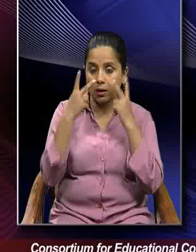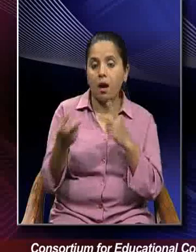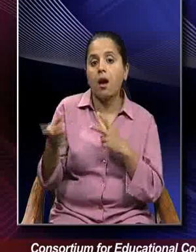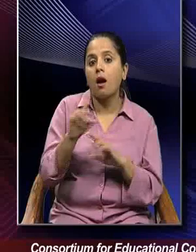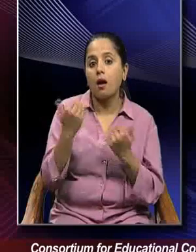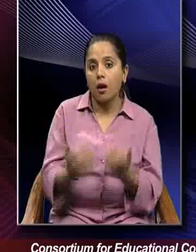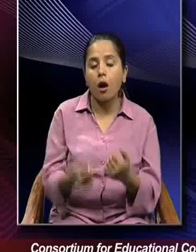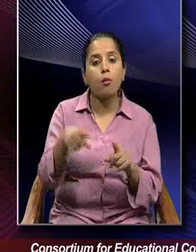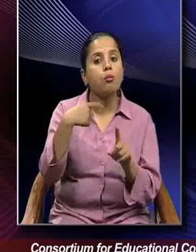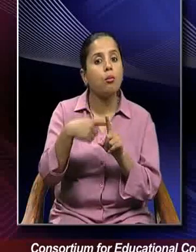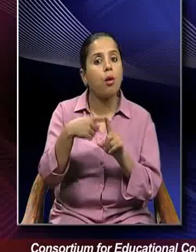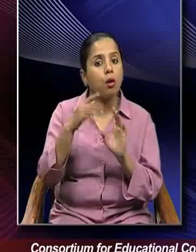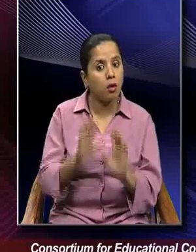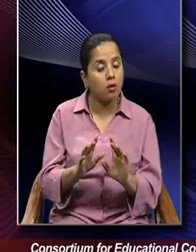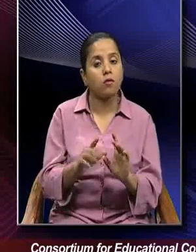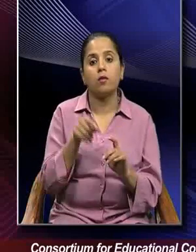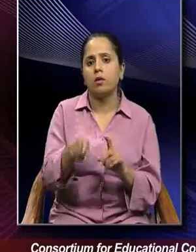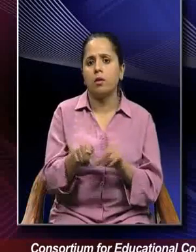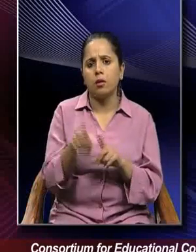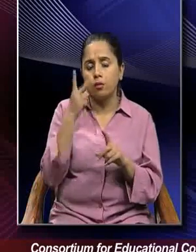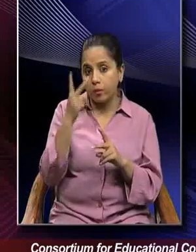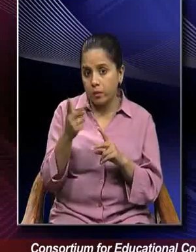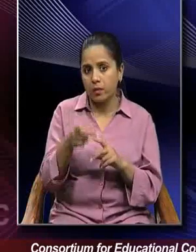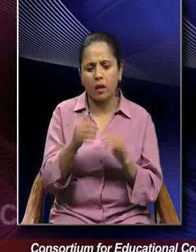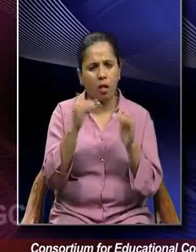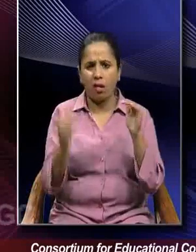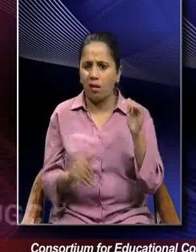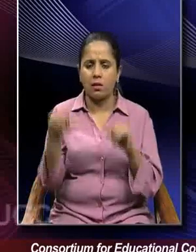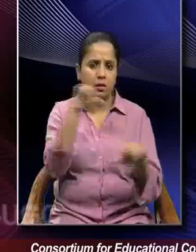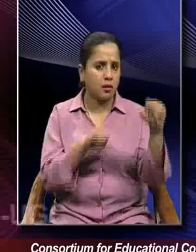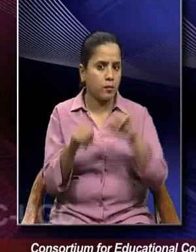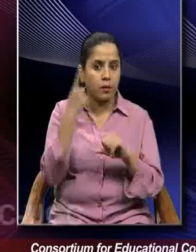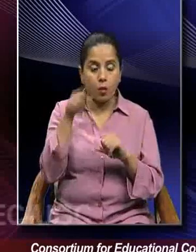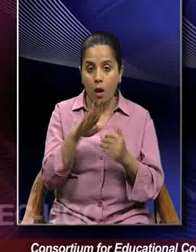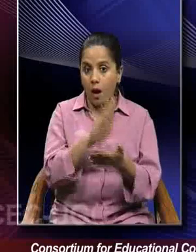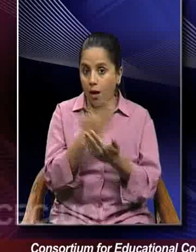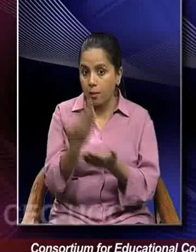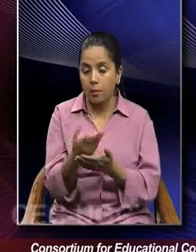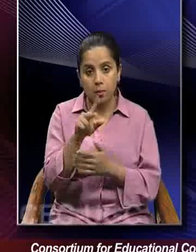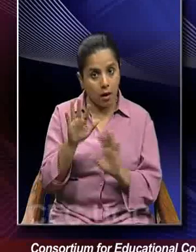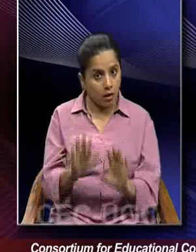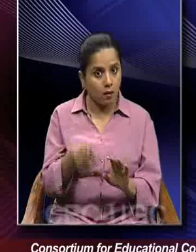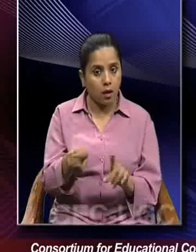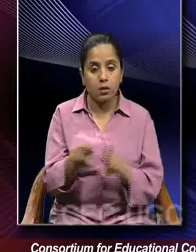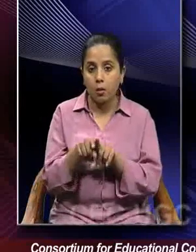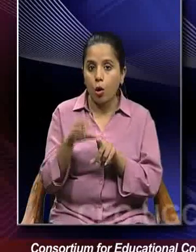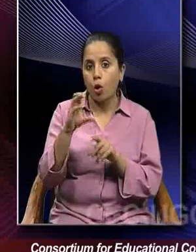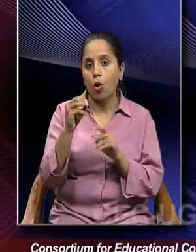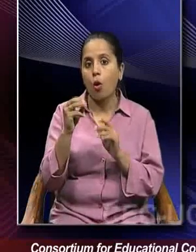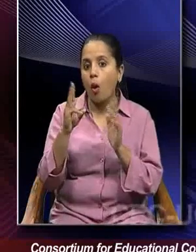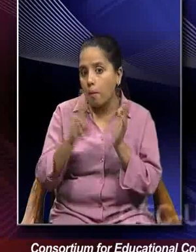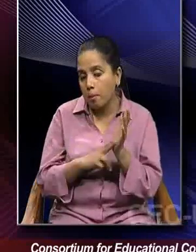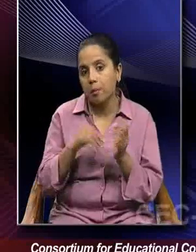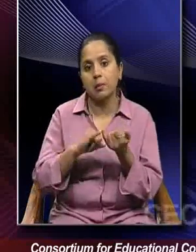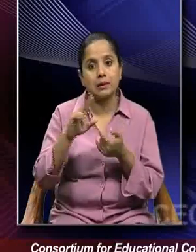that positivism sees common sense as inferior to science, but for interpretivists, a common sense is a vital source